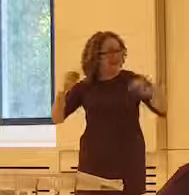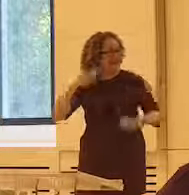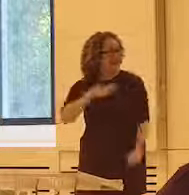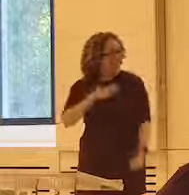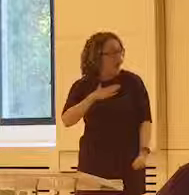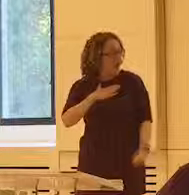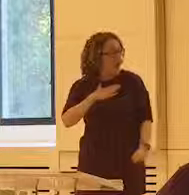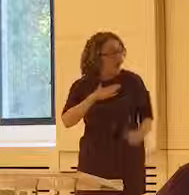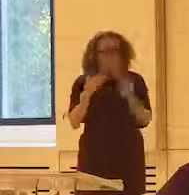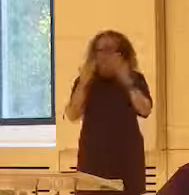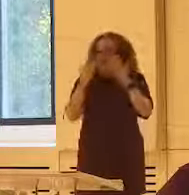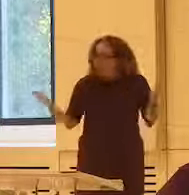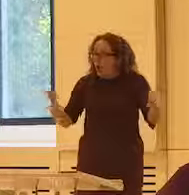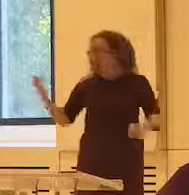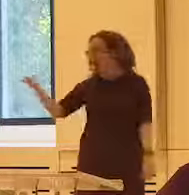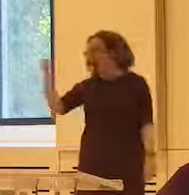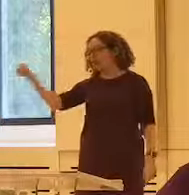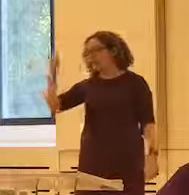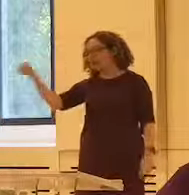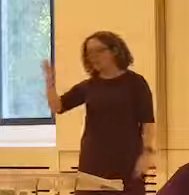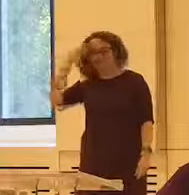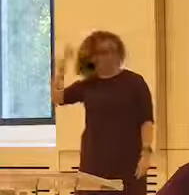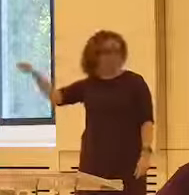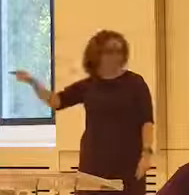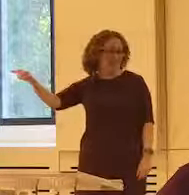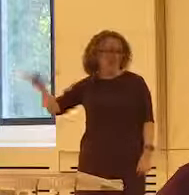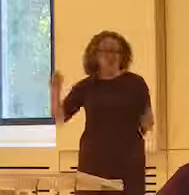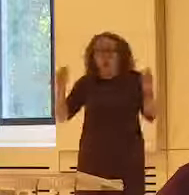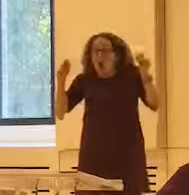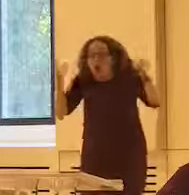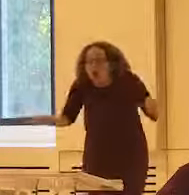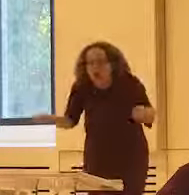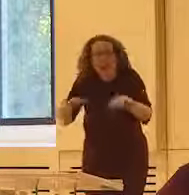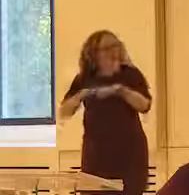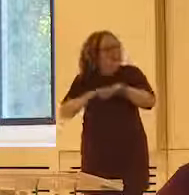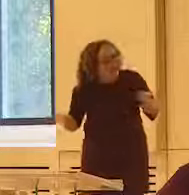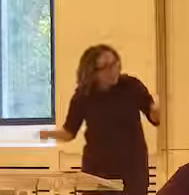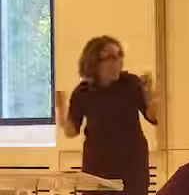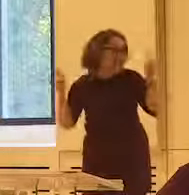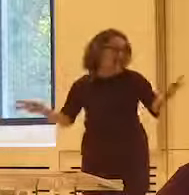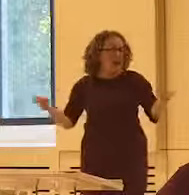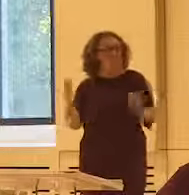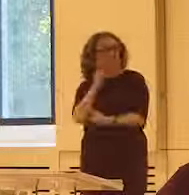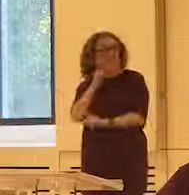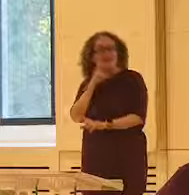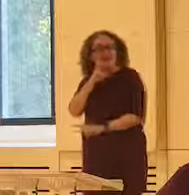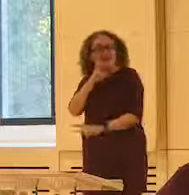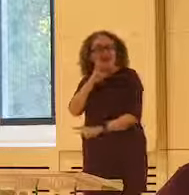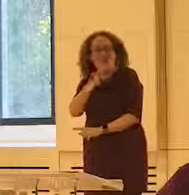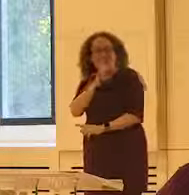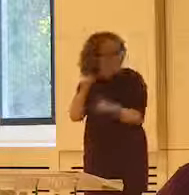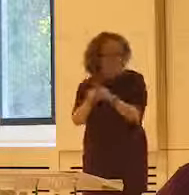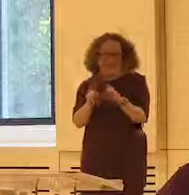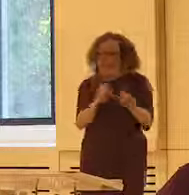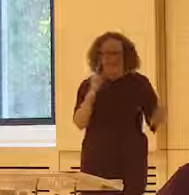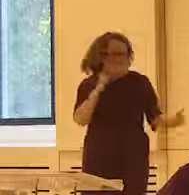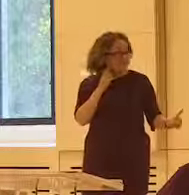me. We need to show that it's all right to have mental health issues. I mean, it's not right, but it's all